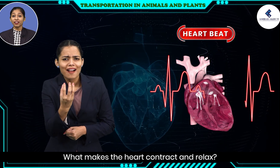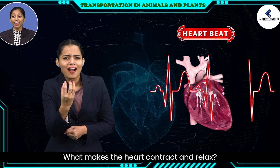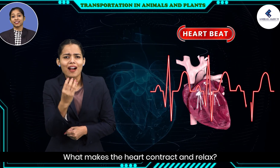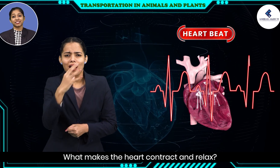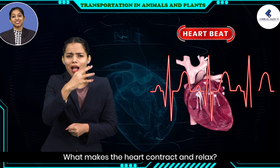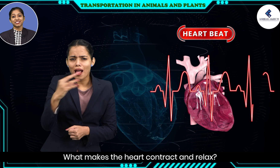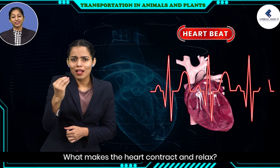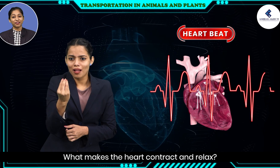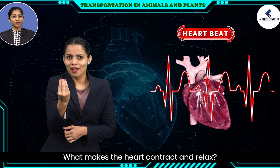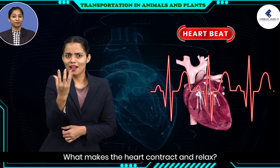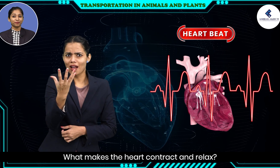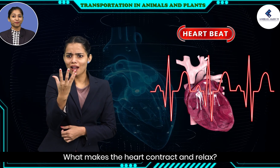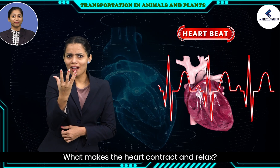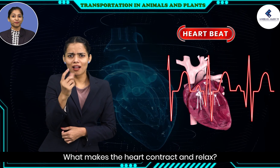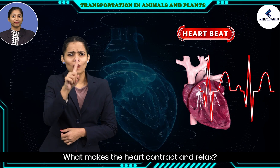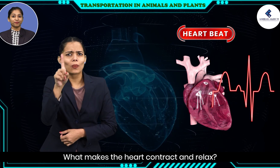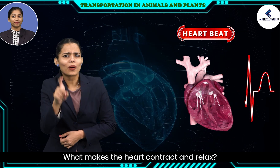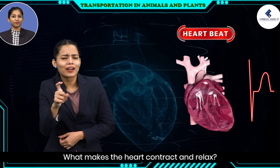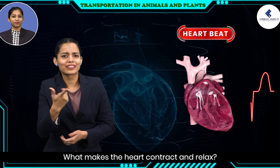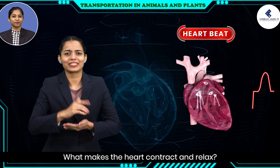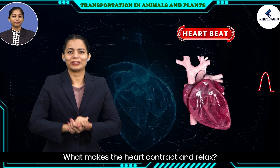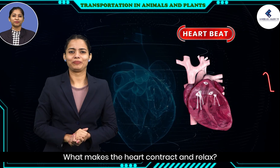and relax?